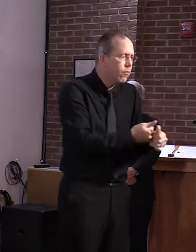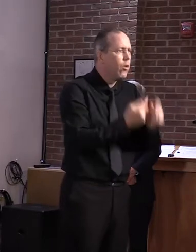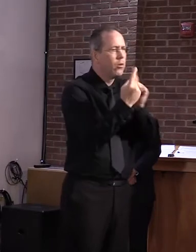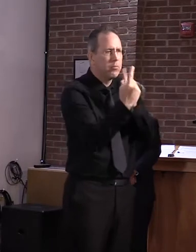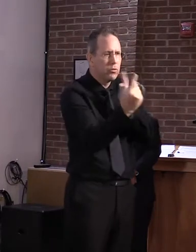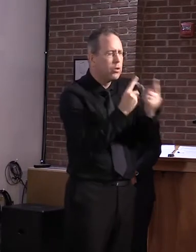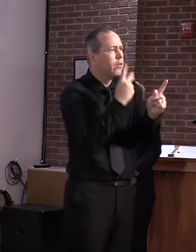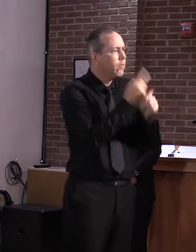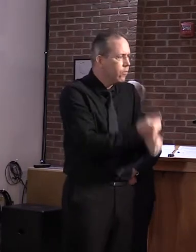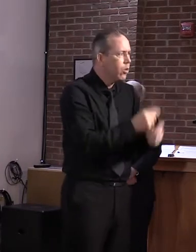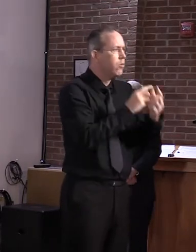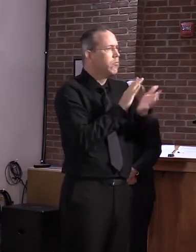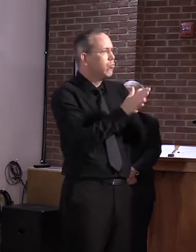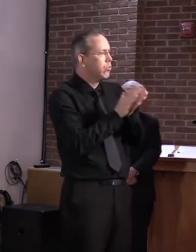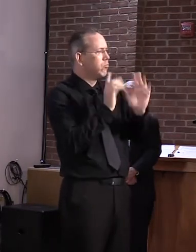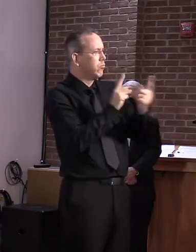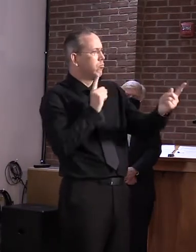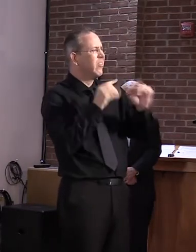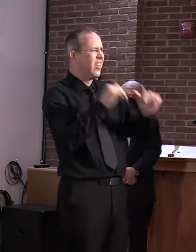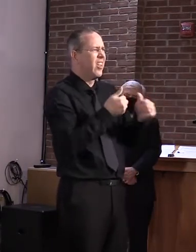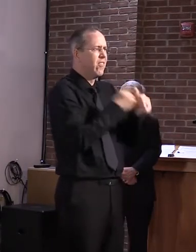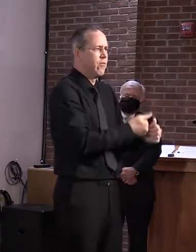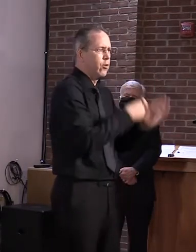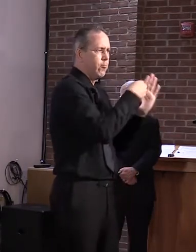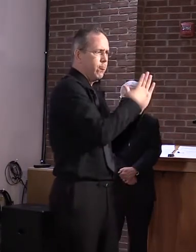following those contracts.